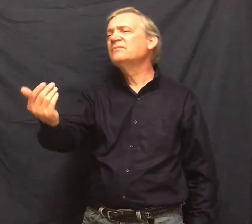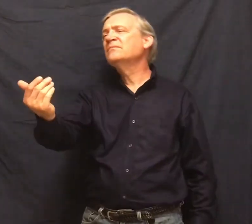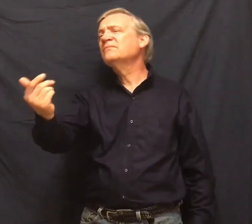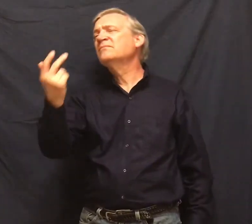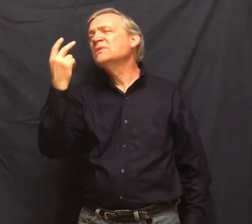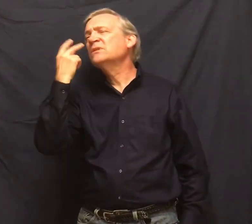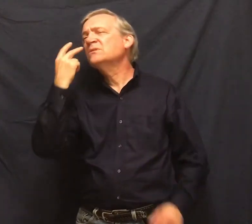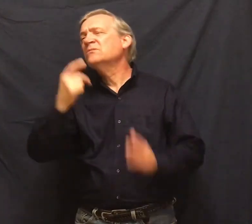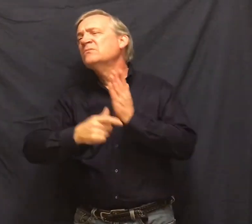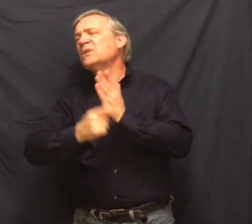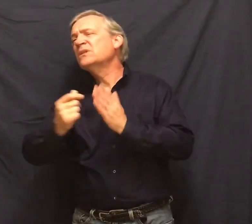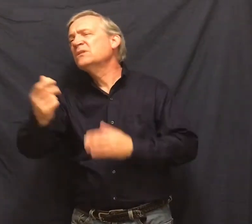Let's look at it.